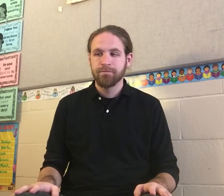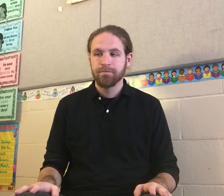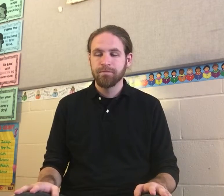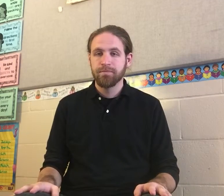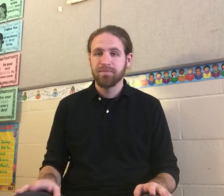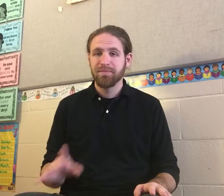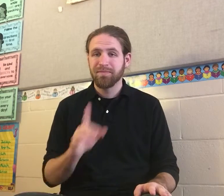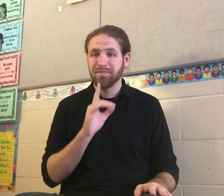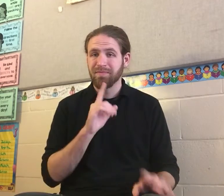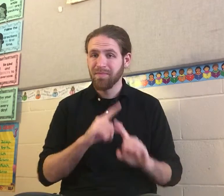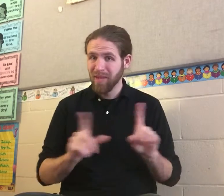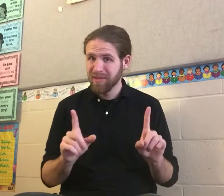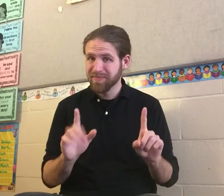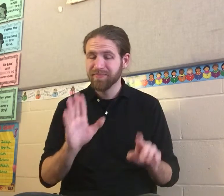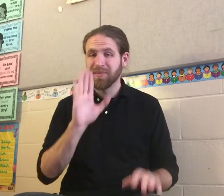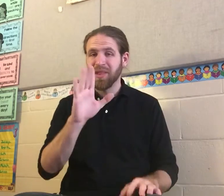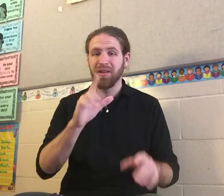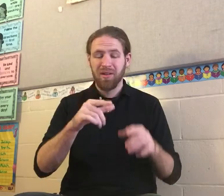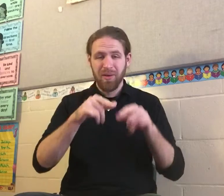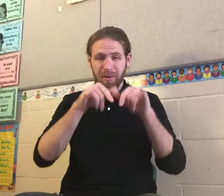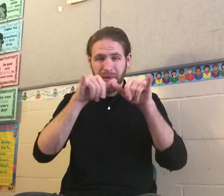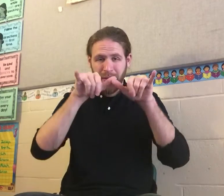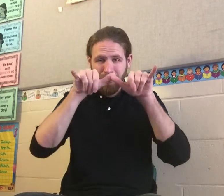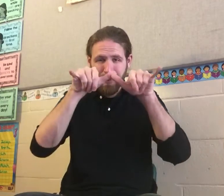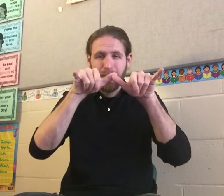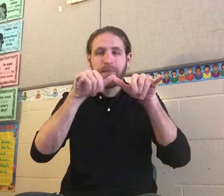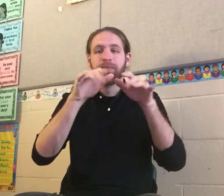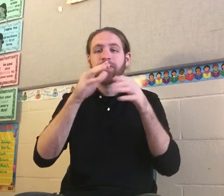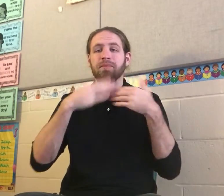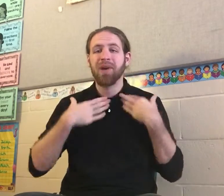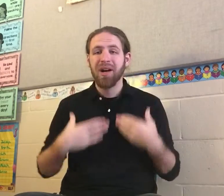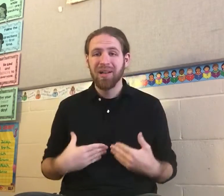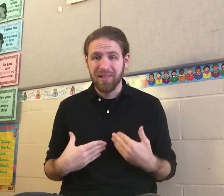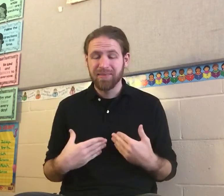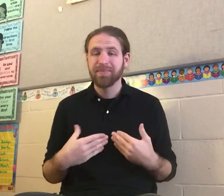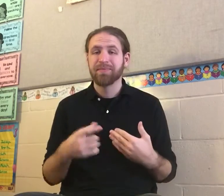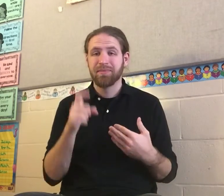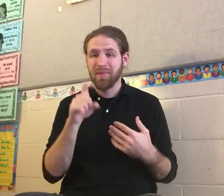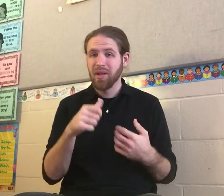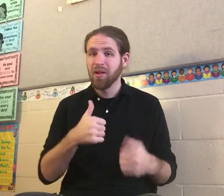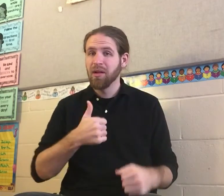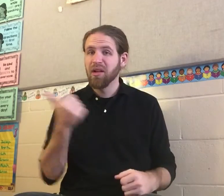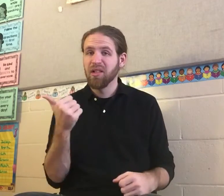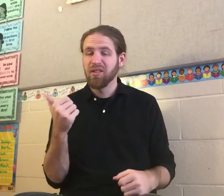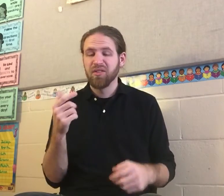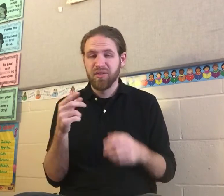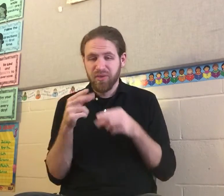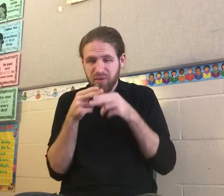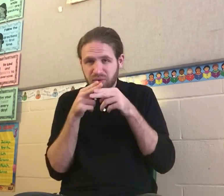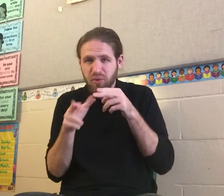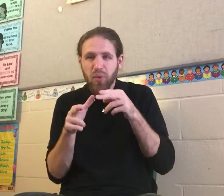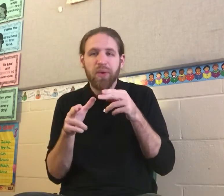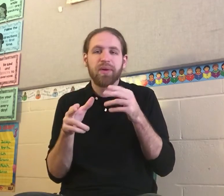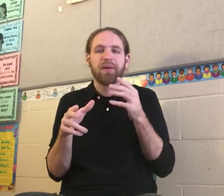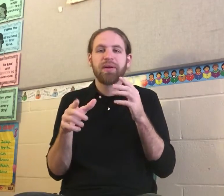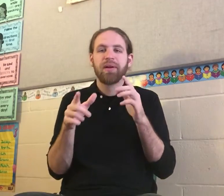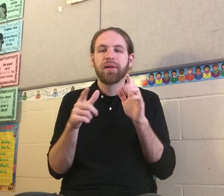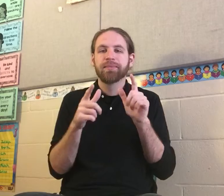But their long bodies need extra support, so they also have several pairs of stubby legs and back to help them cling